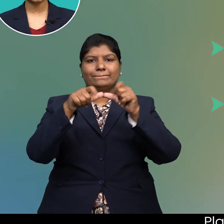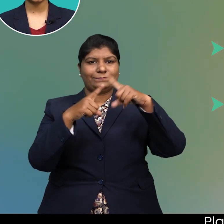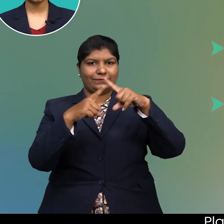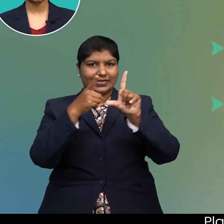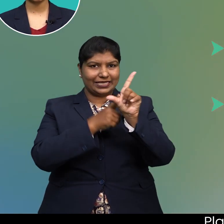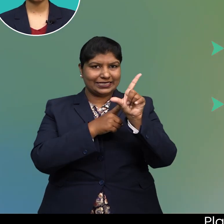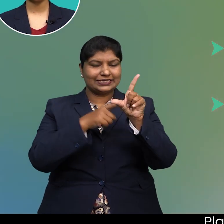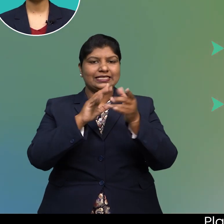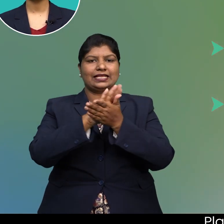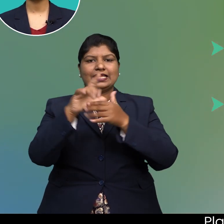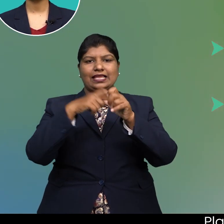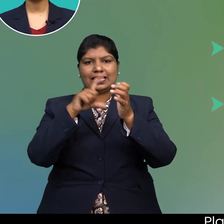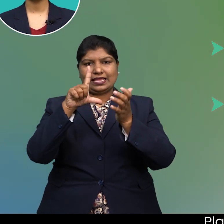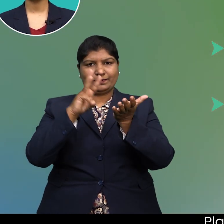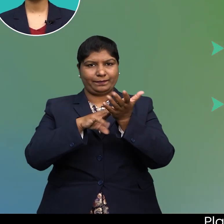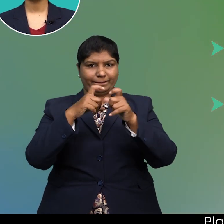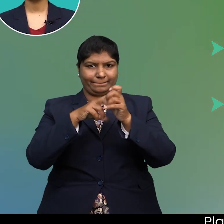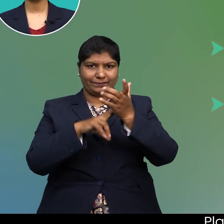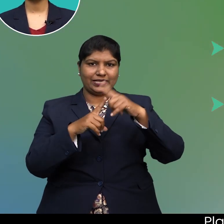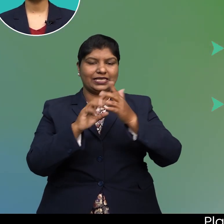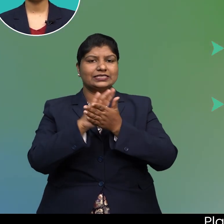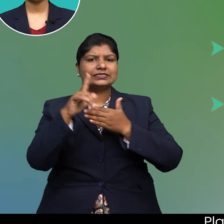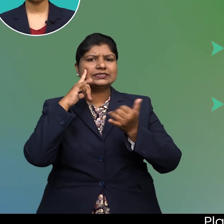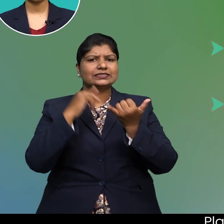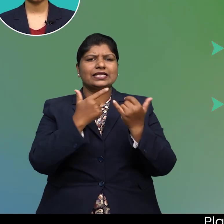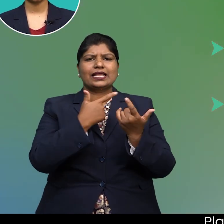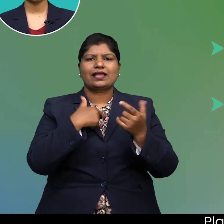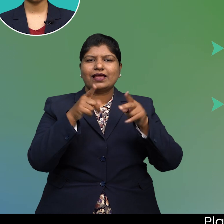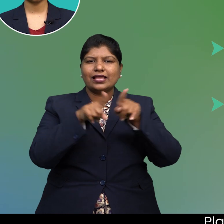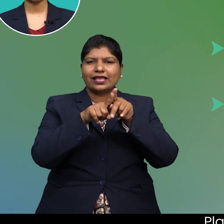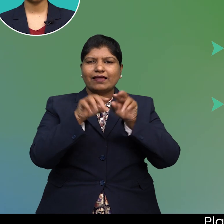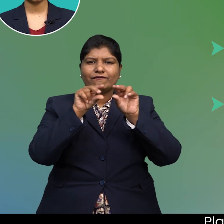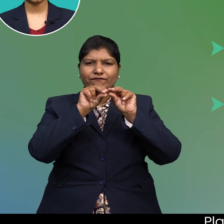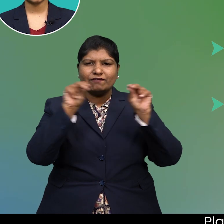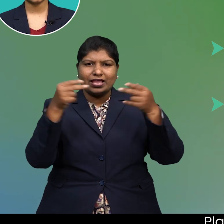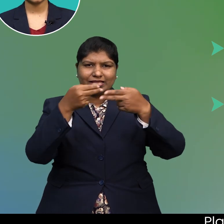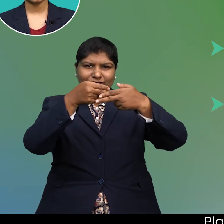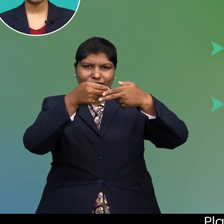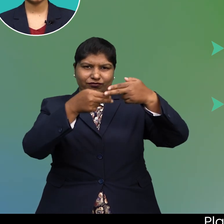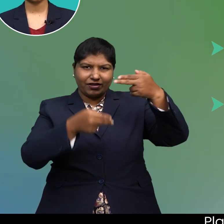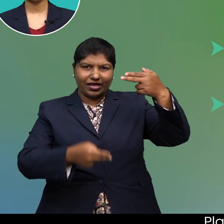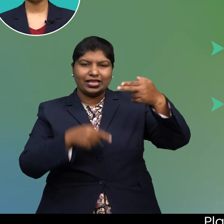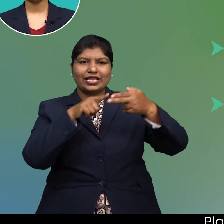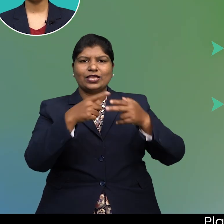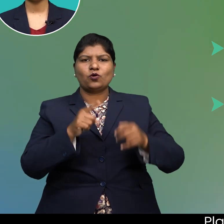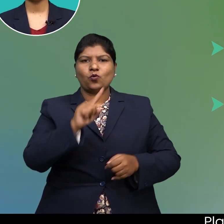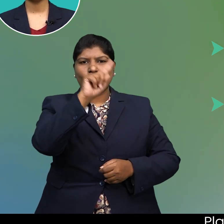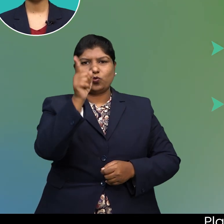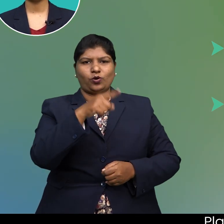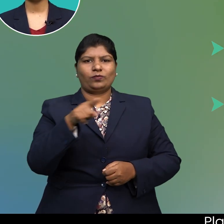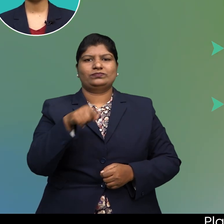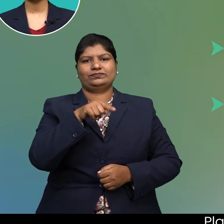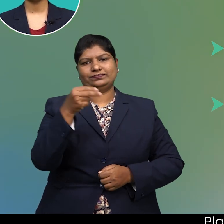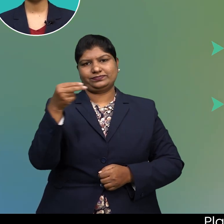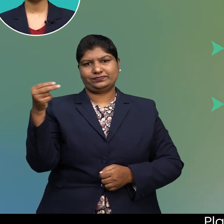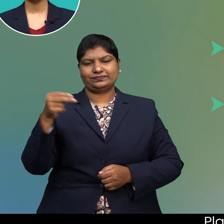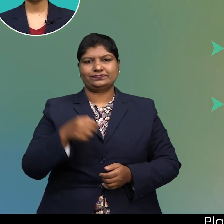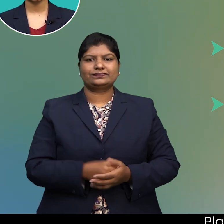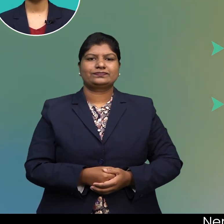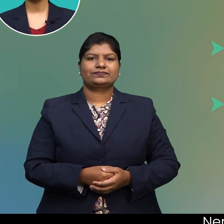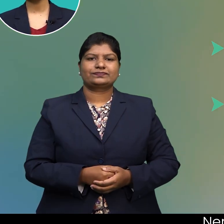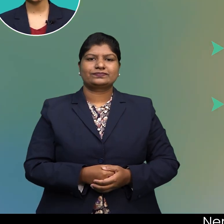Learning objectives. We are going to gain knowledge on how invertebrates of the